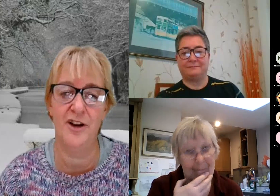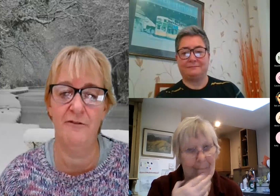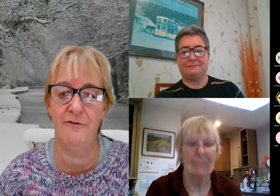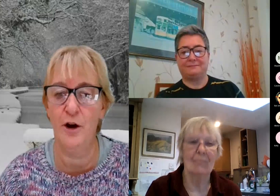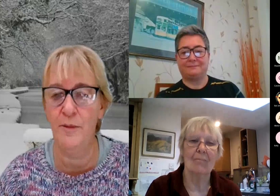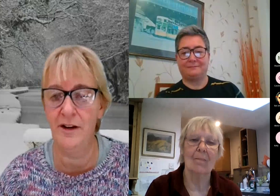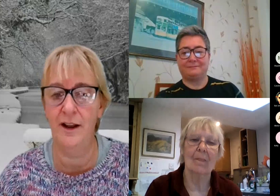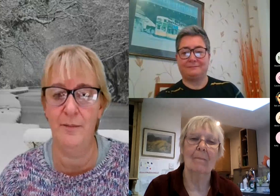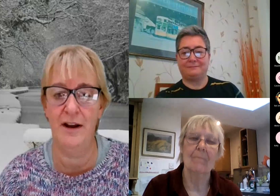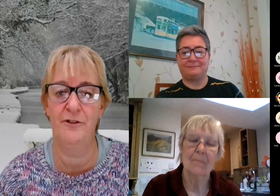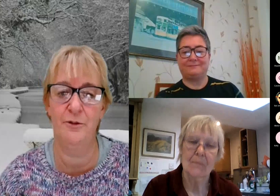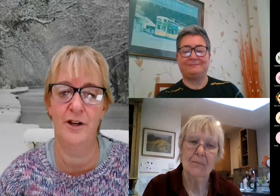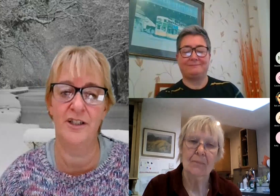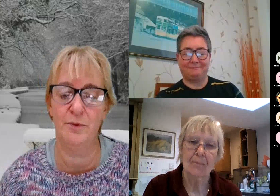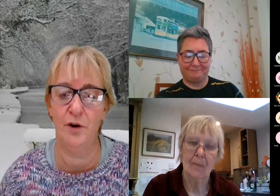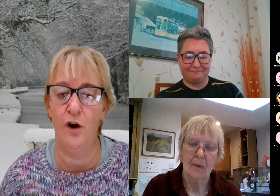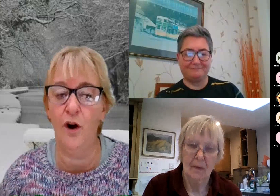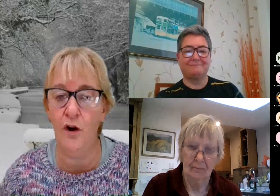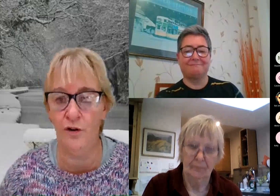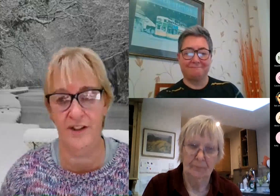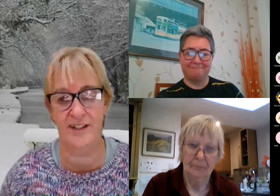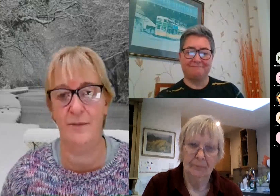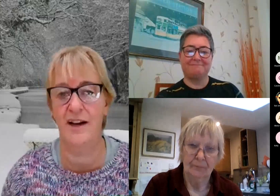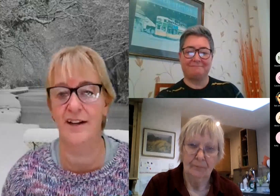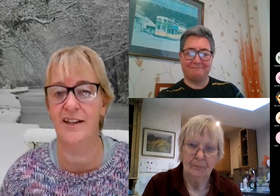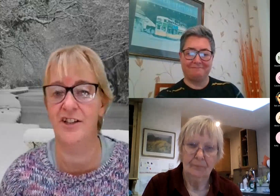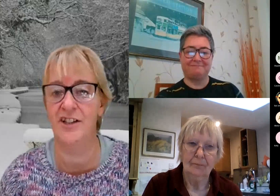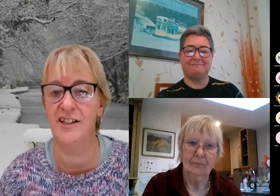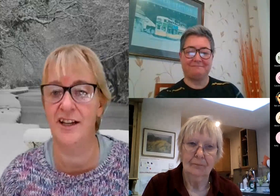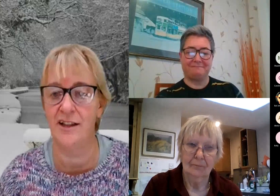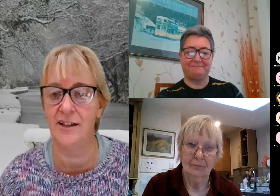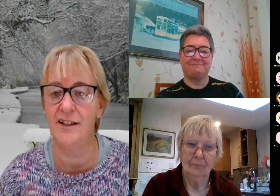Brown, who has done a phenomenal amount of work to put all the seminar sessions together.